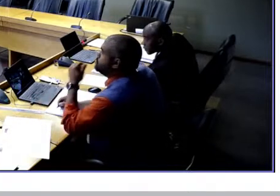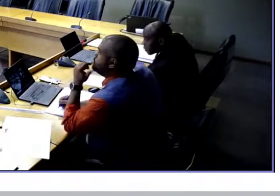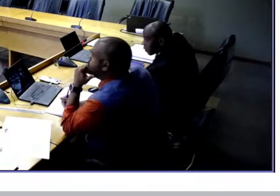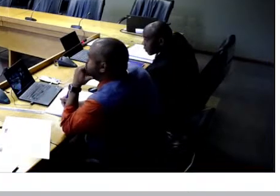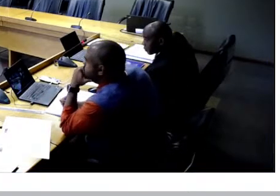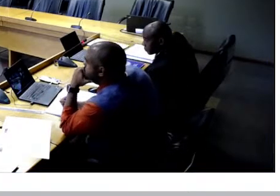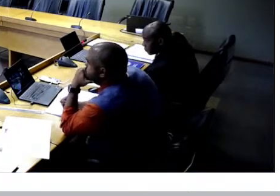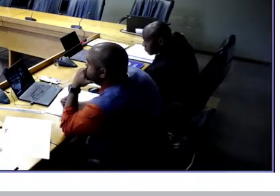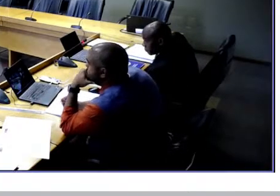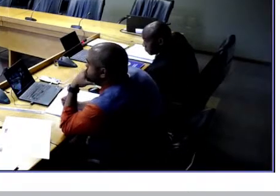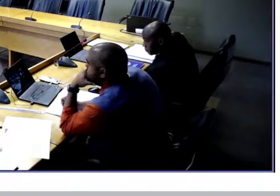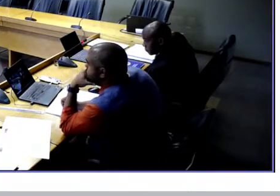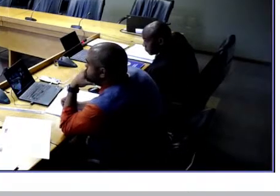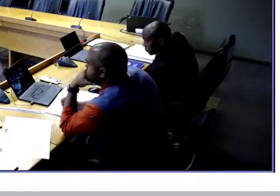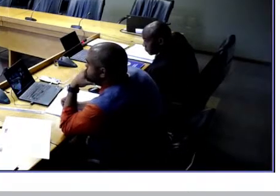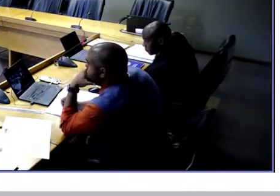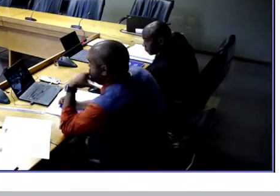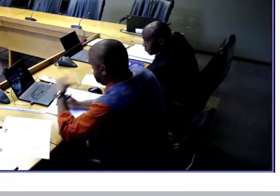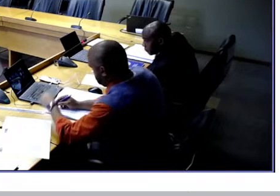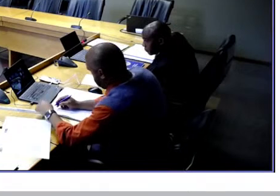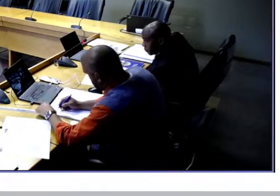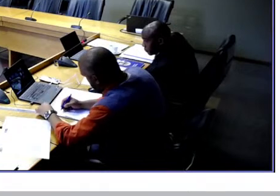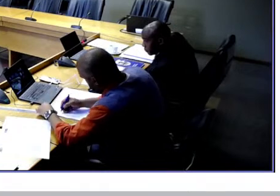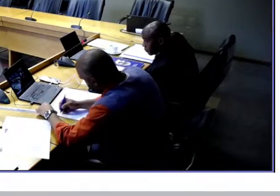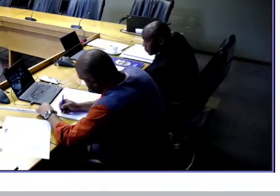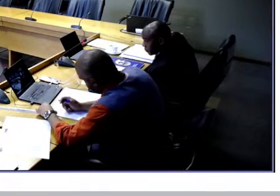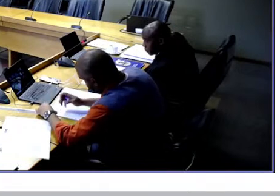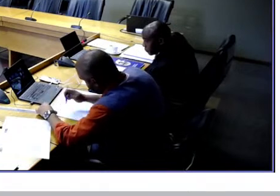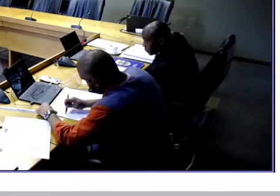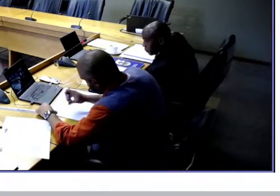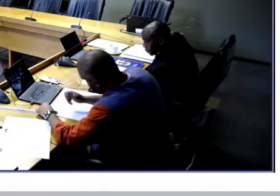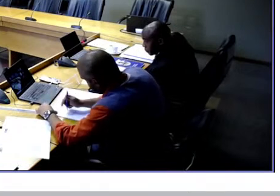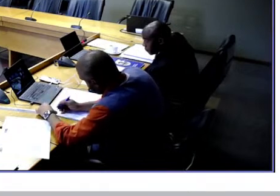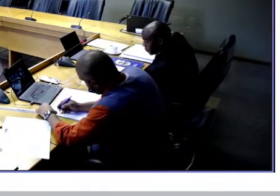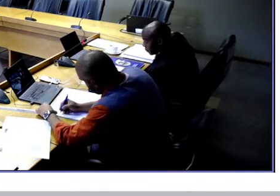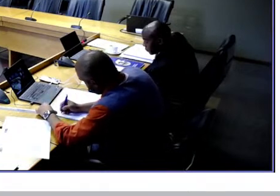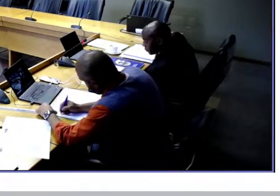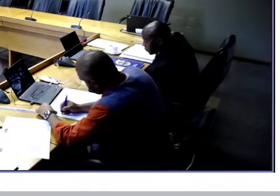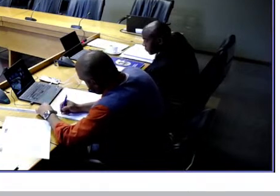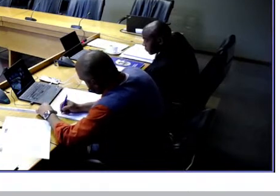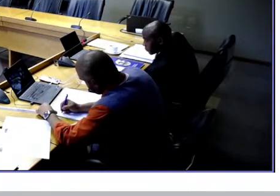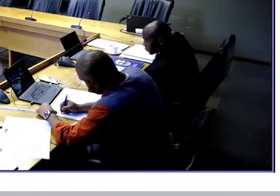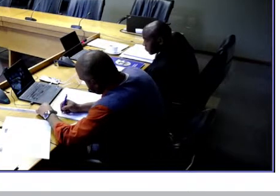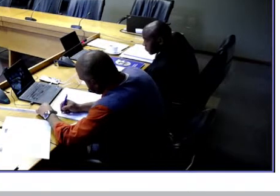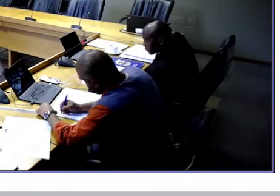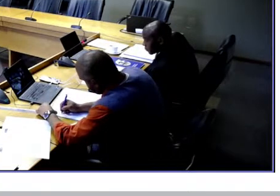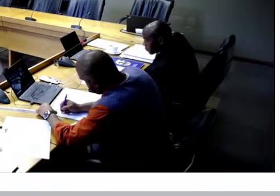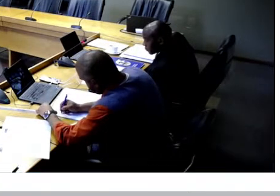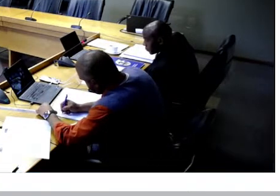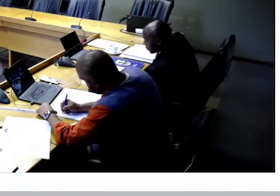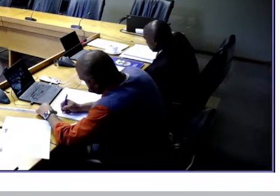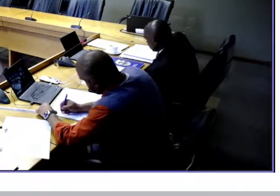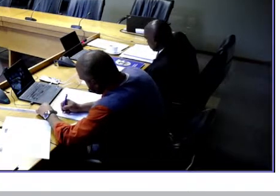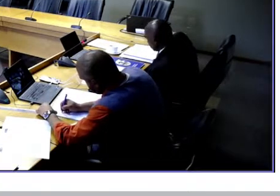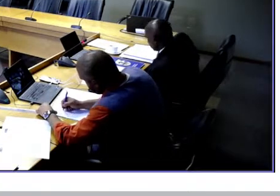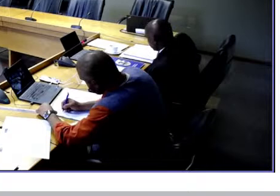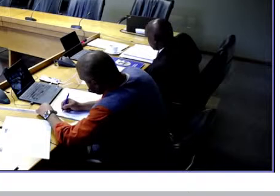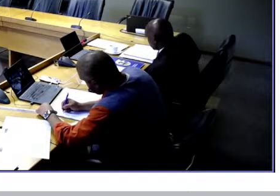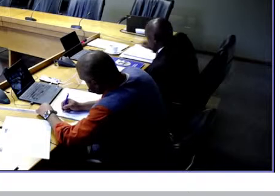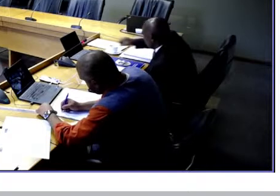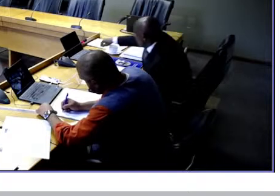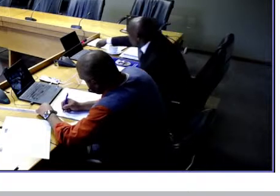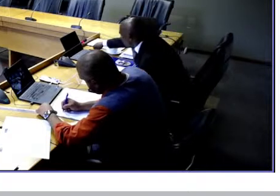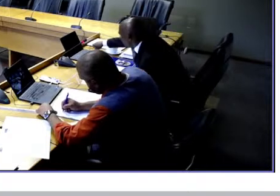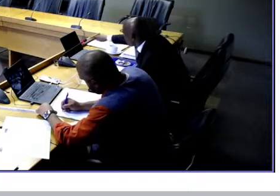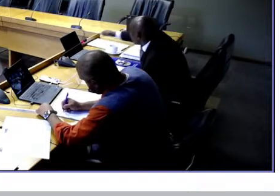severe under collecting of income and the severe under expenditure as well that we've seen. You know,